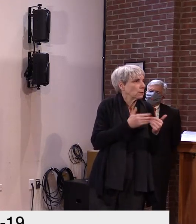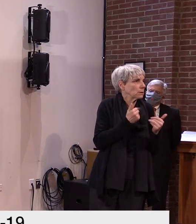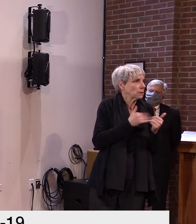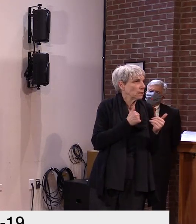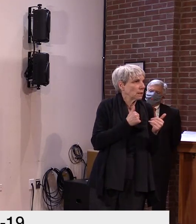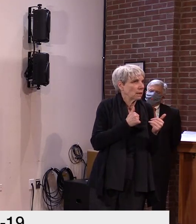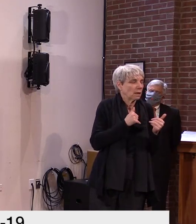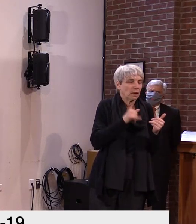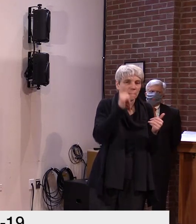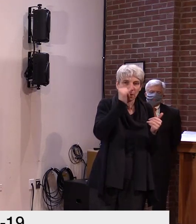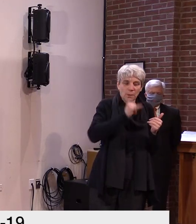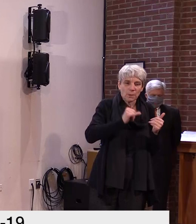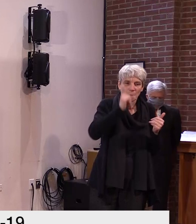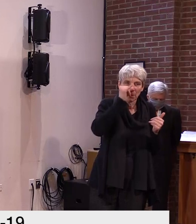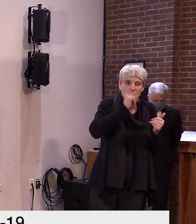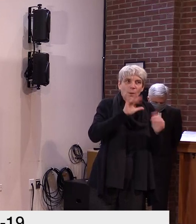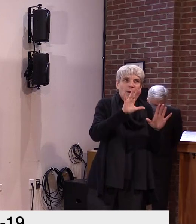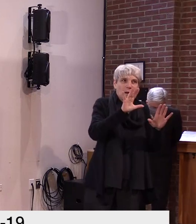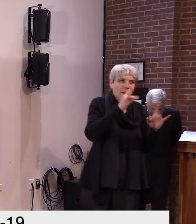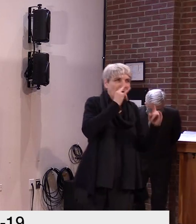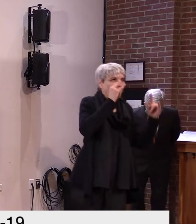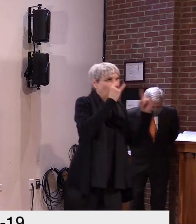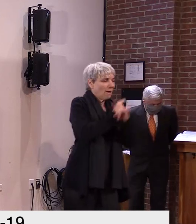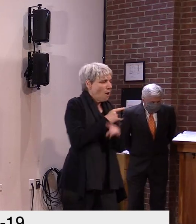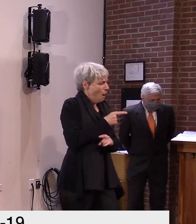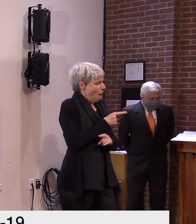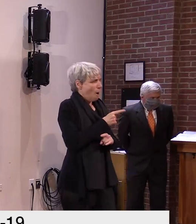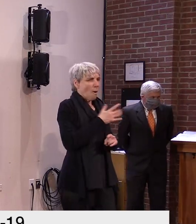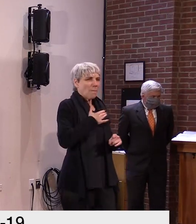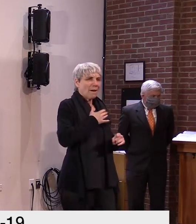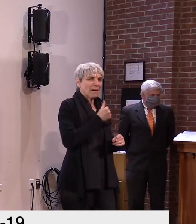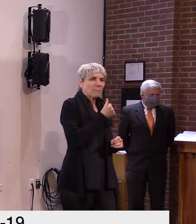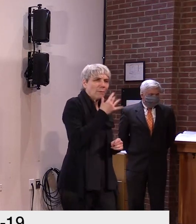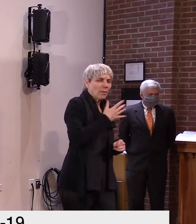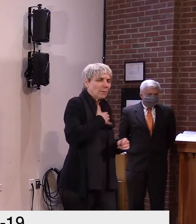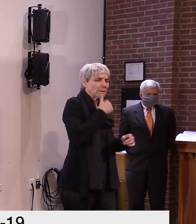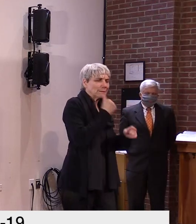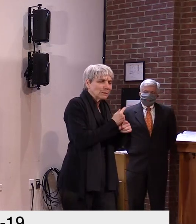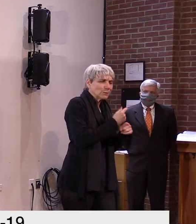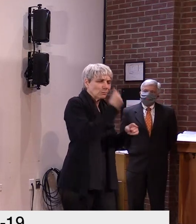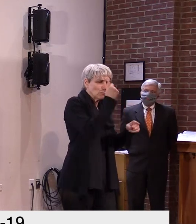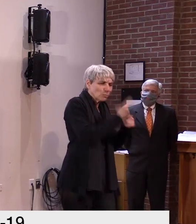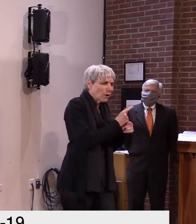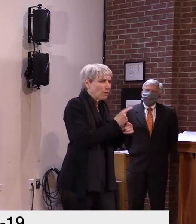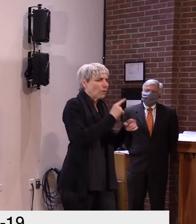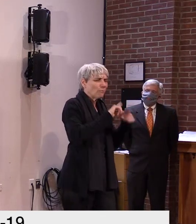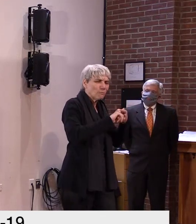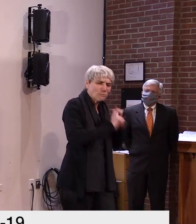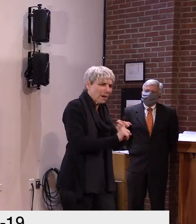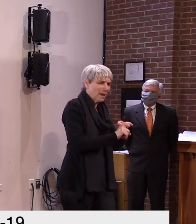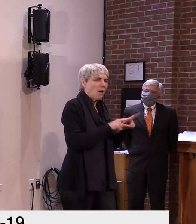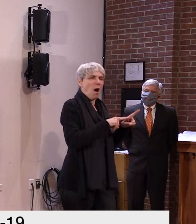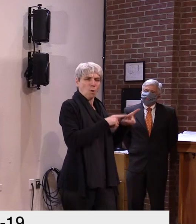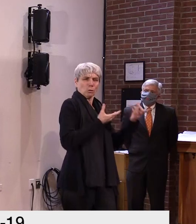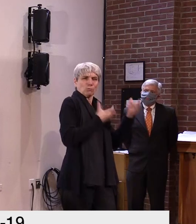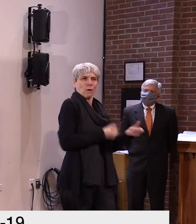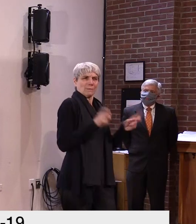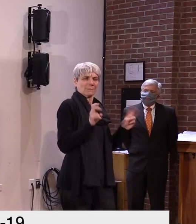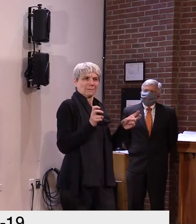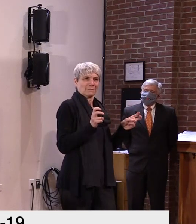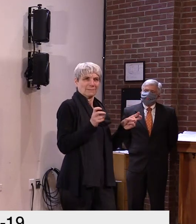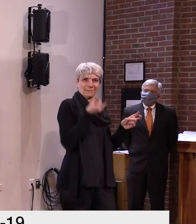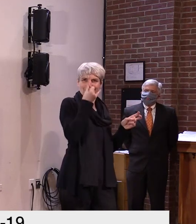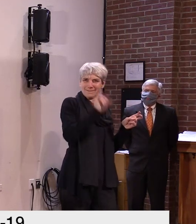into the trap of thinking that just because people are our close relatives or friends, and we know them well, that we can know with